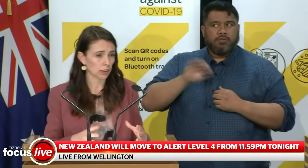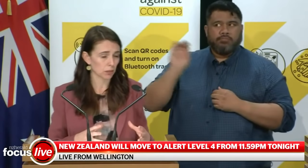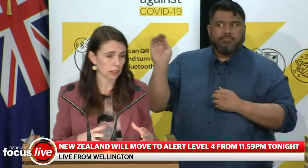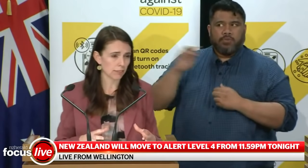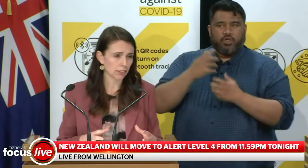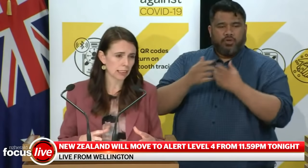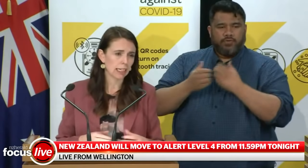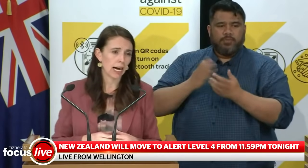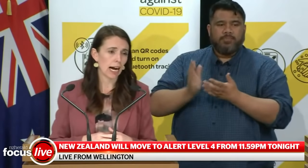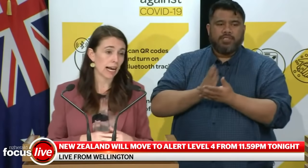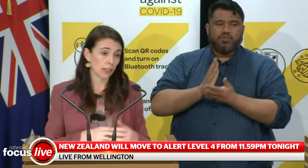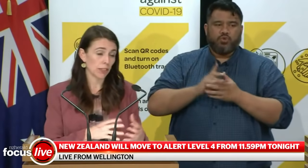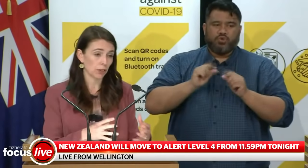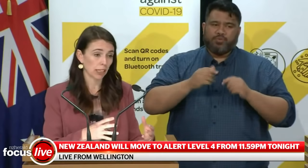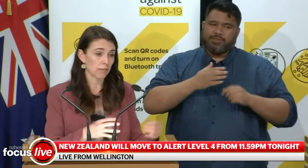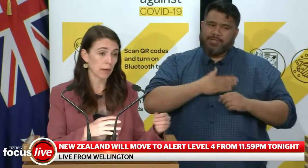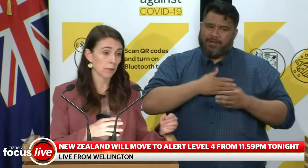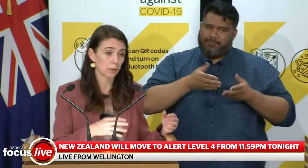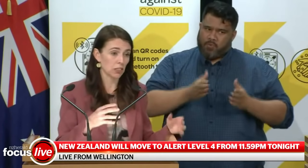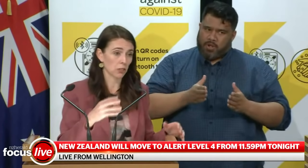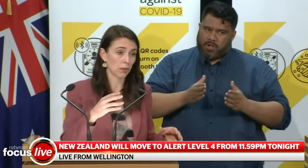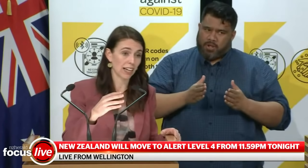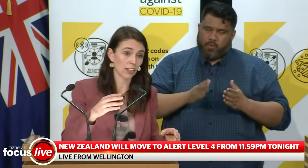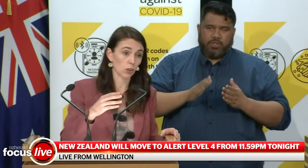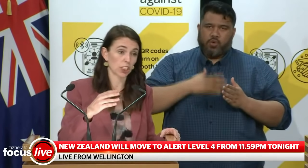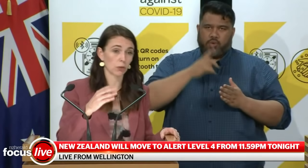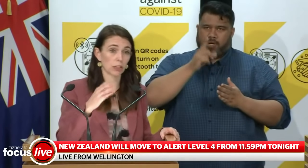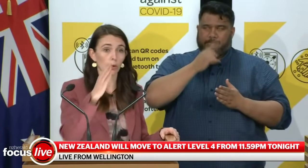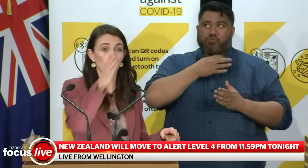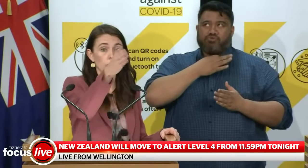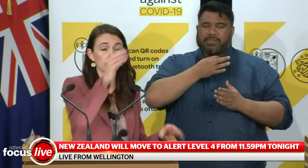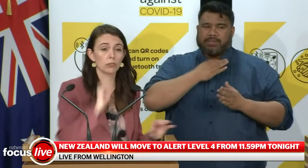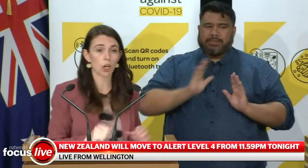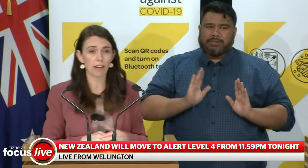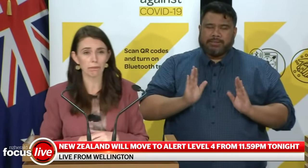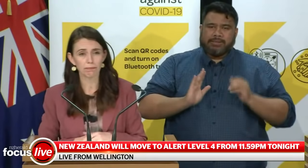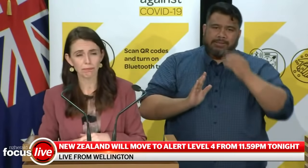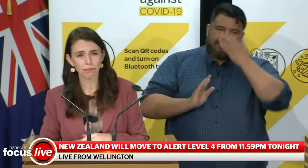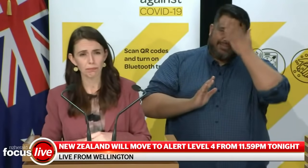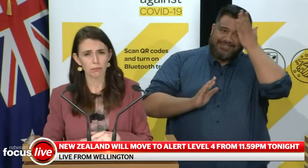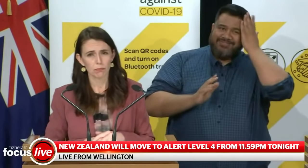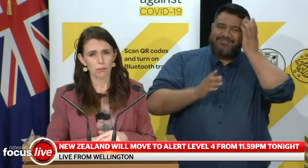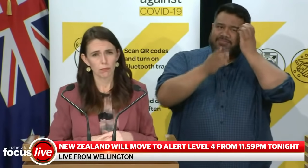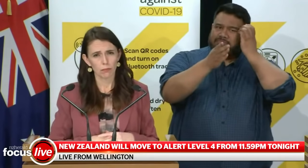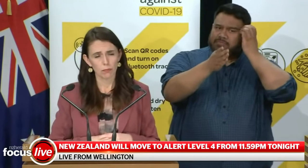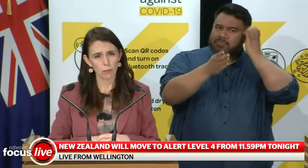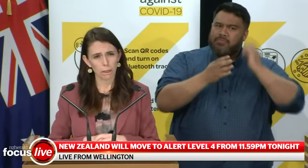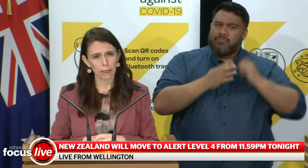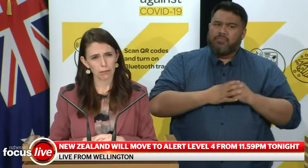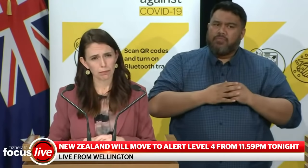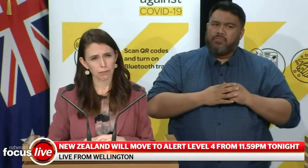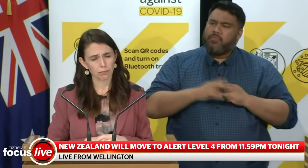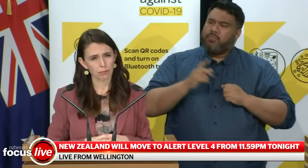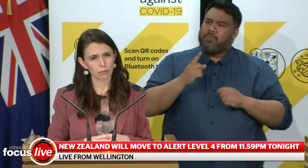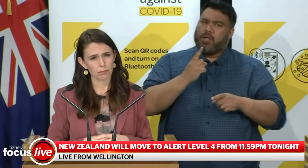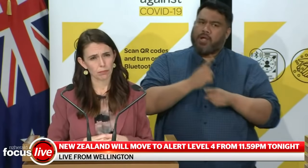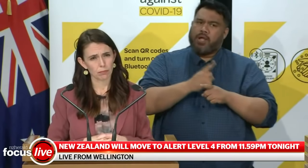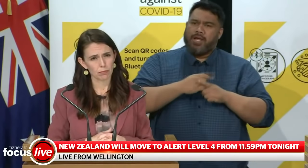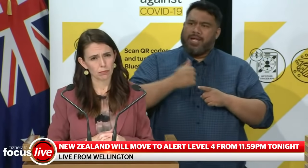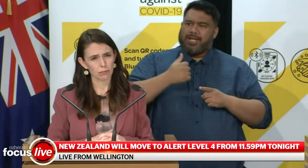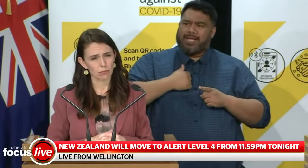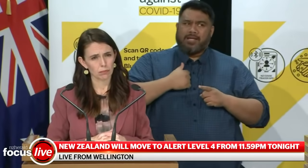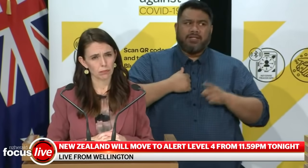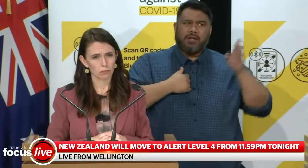people are doing so safely and that we don't leave people in a position where they are not sheltered at all. Tova. Thank you. Is there any link to the Canadian naval